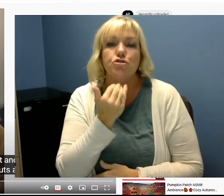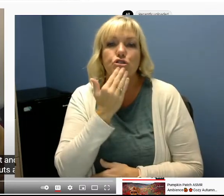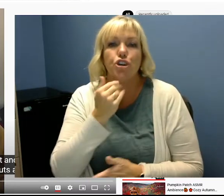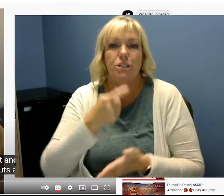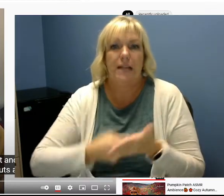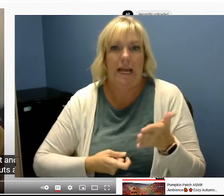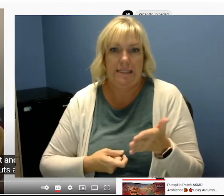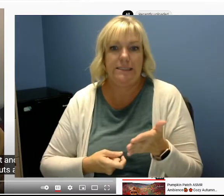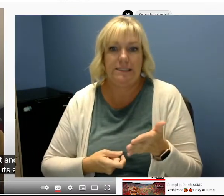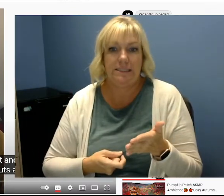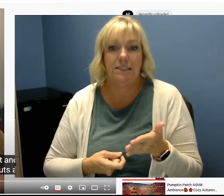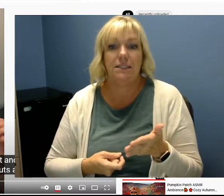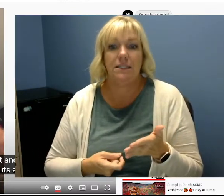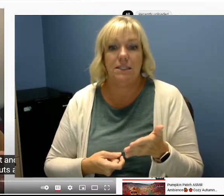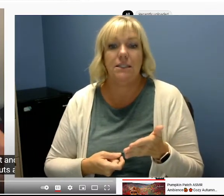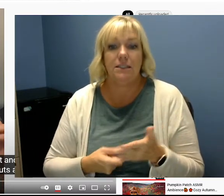is it